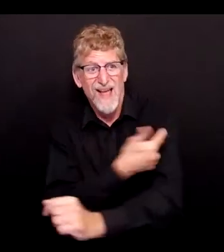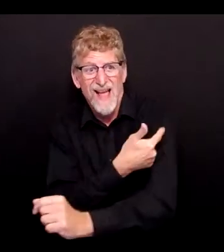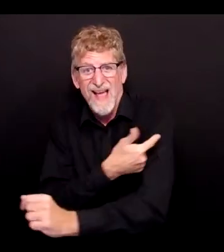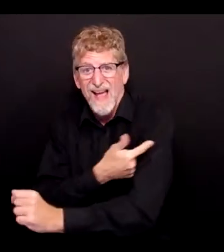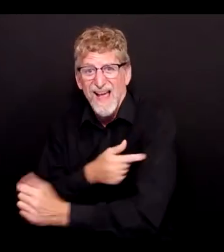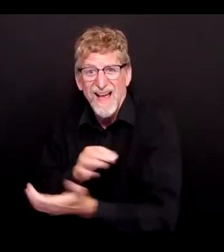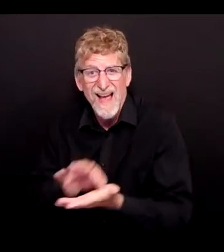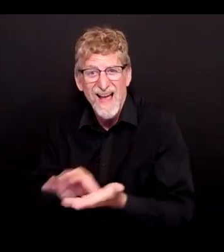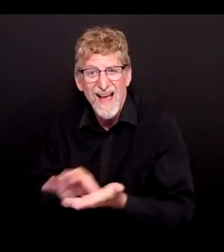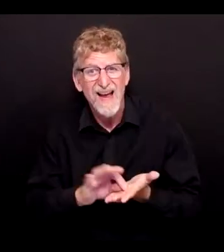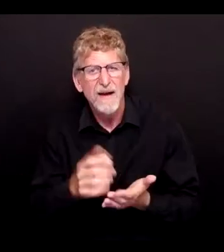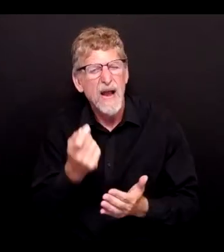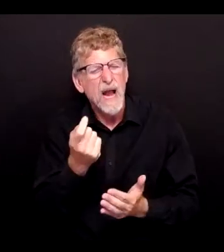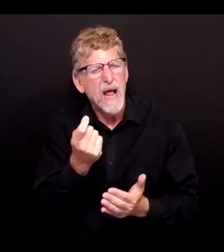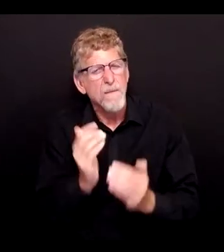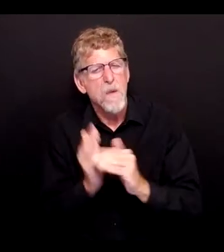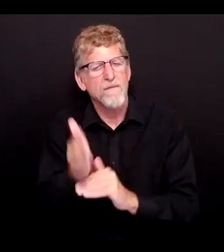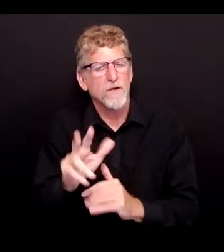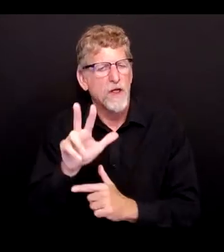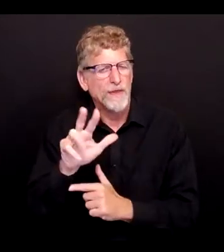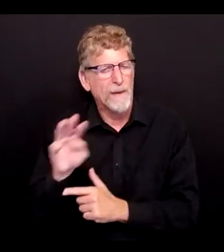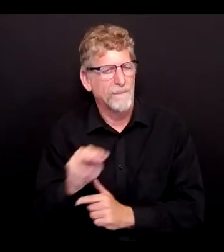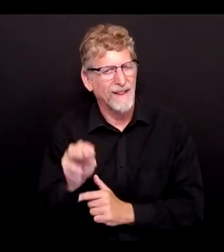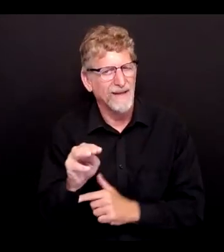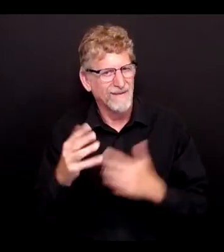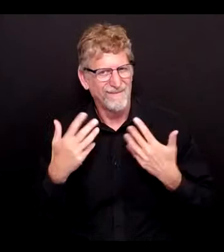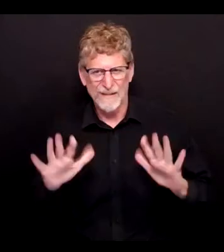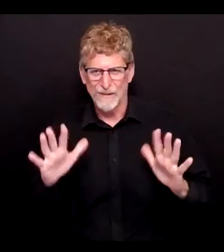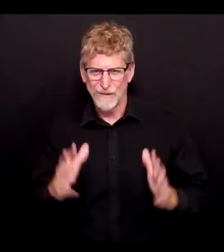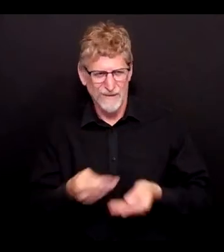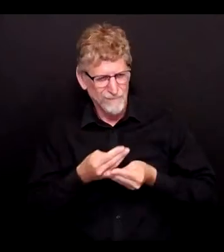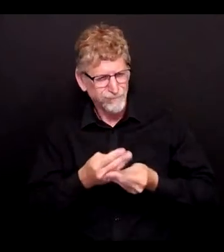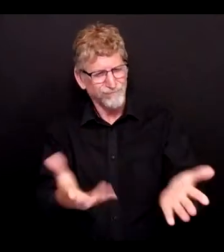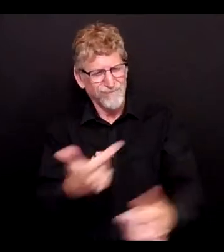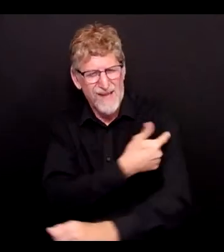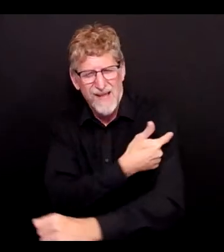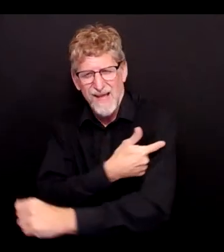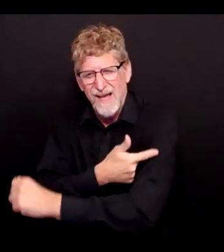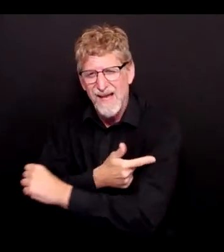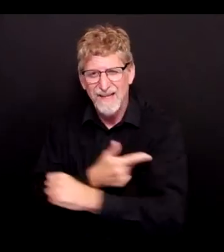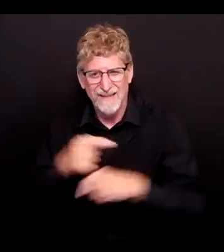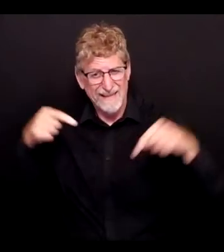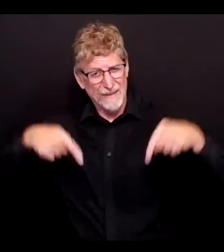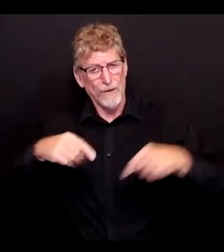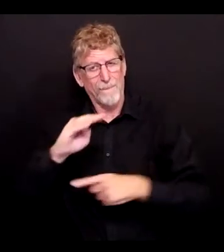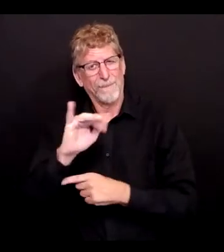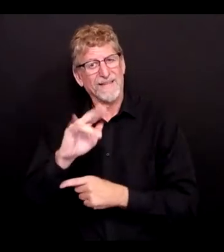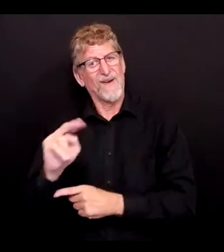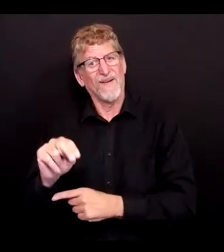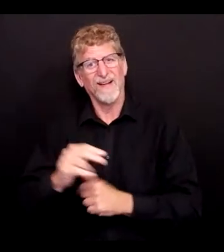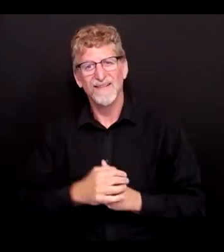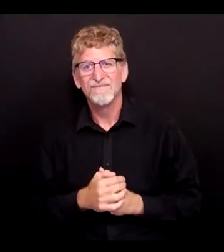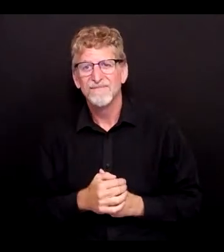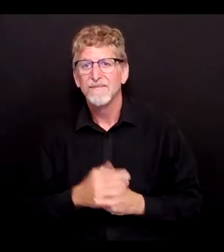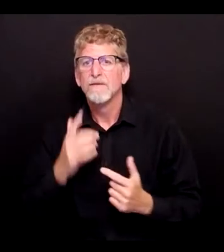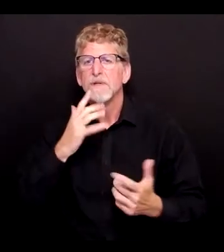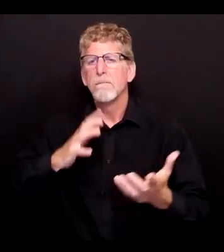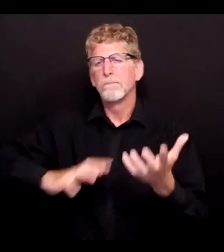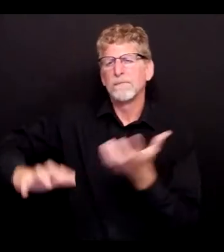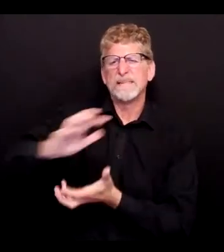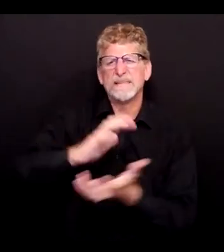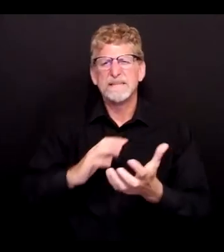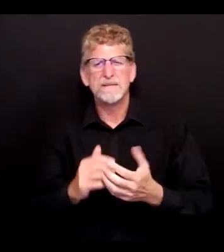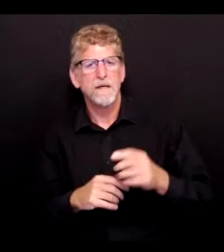total doses of vaccine have been administered to Minnesotans. This is a combination of first and second doses, and that is